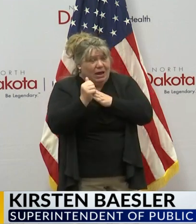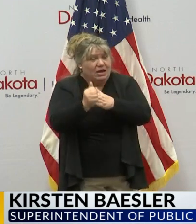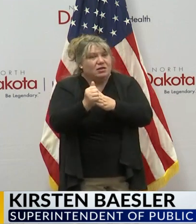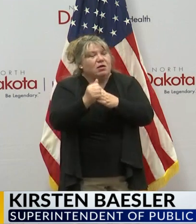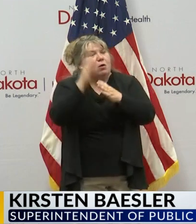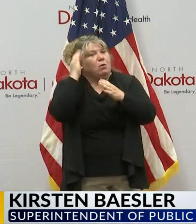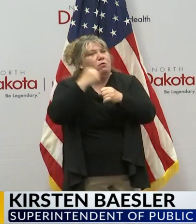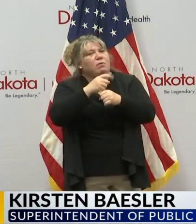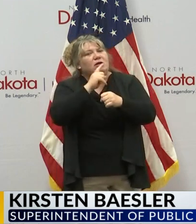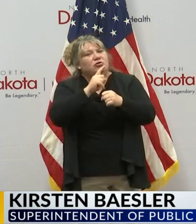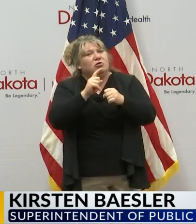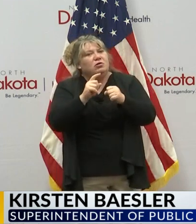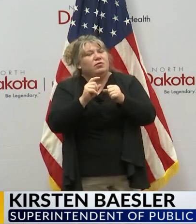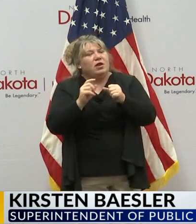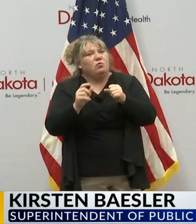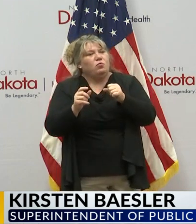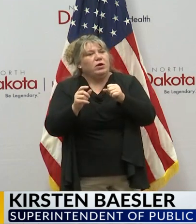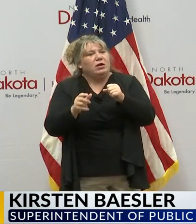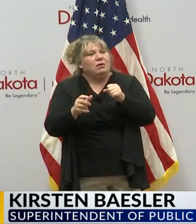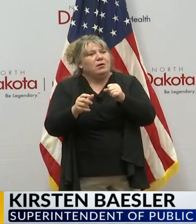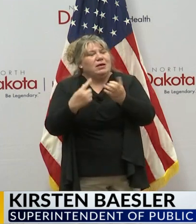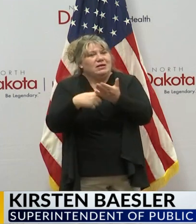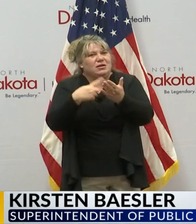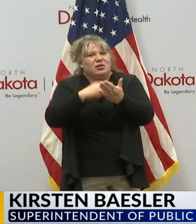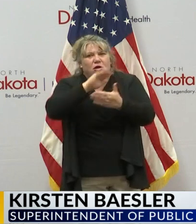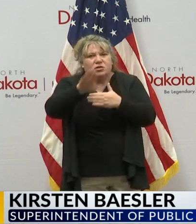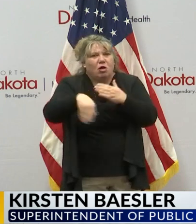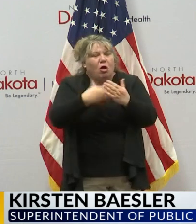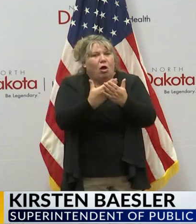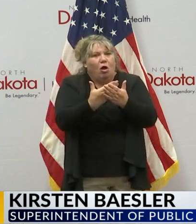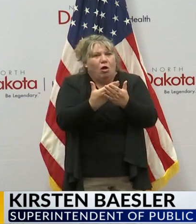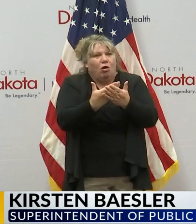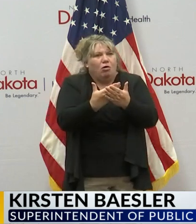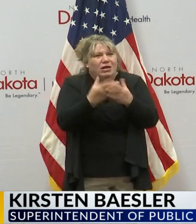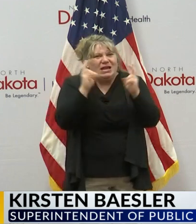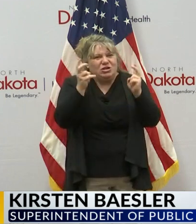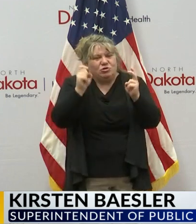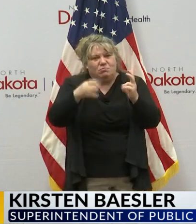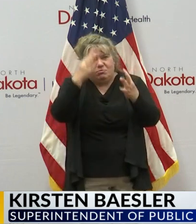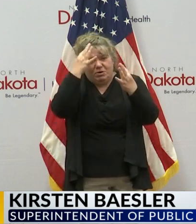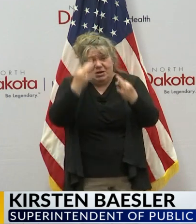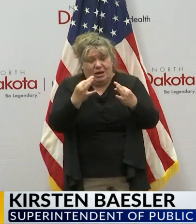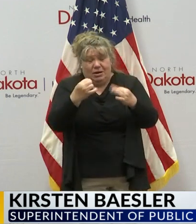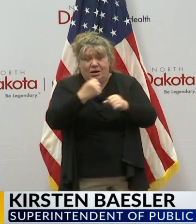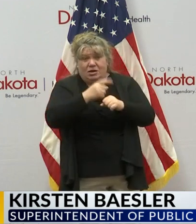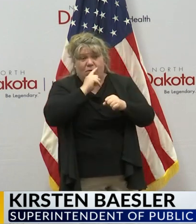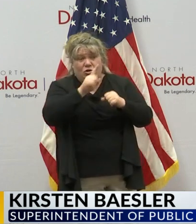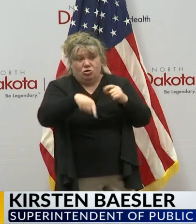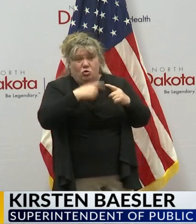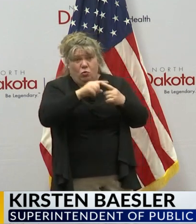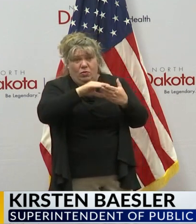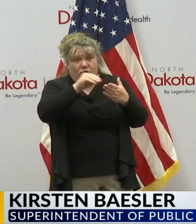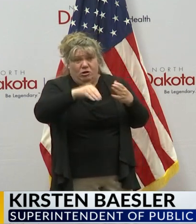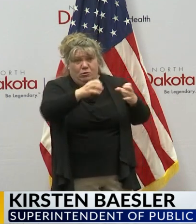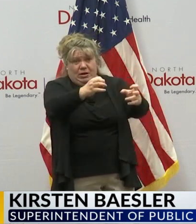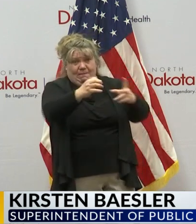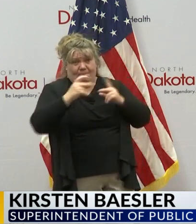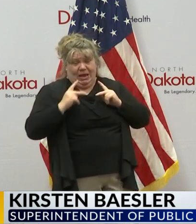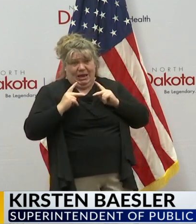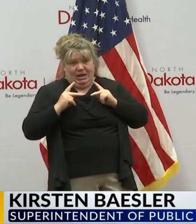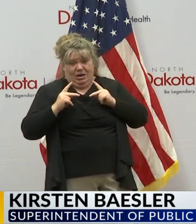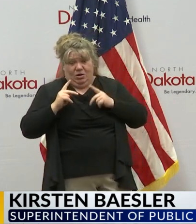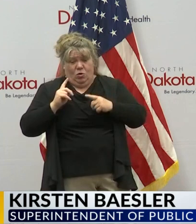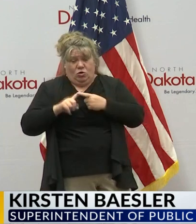all aspects and all factors that must be decided to ensure that when our students come back to in-place,